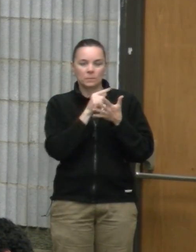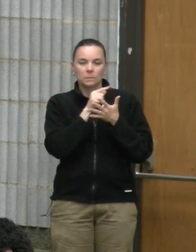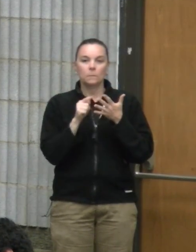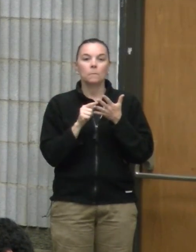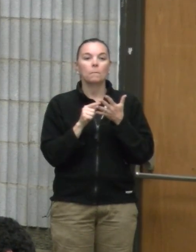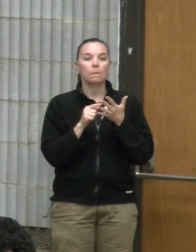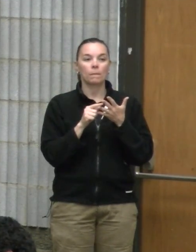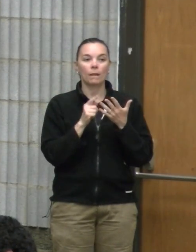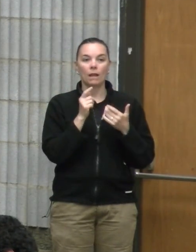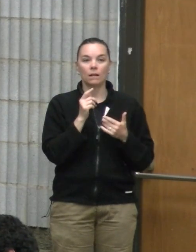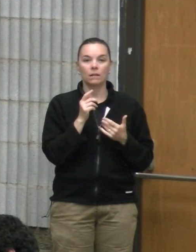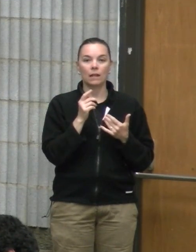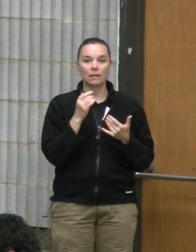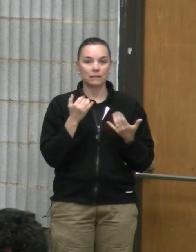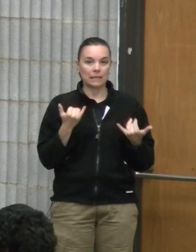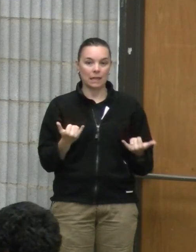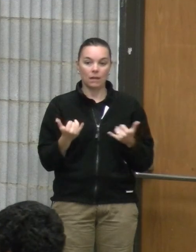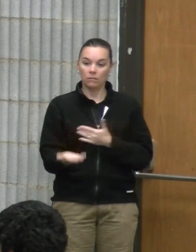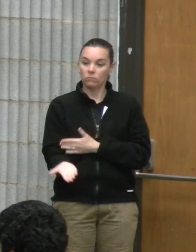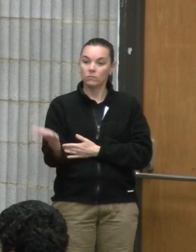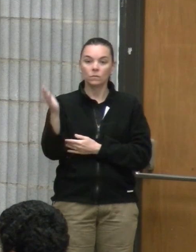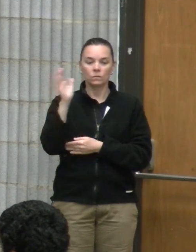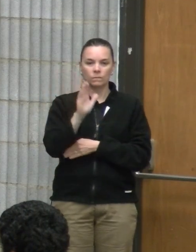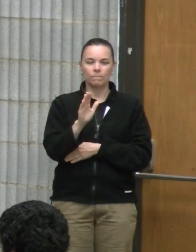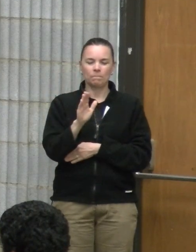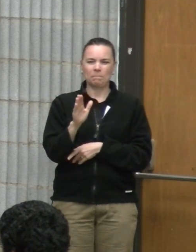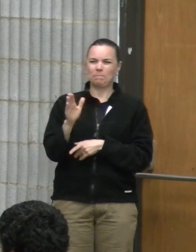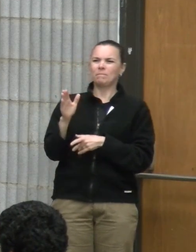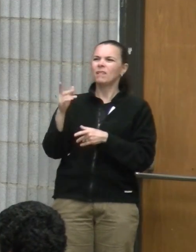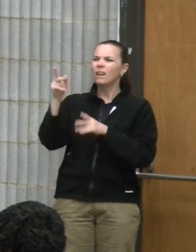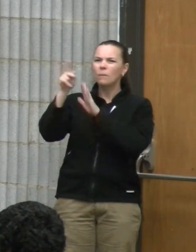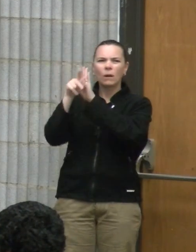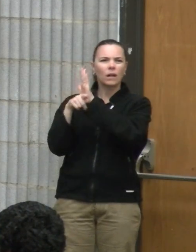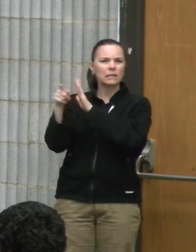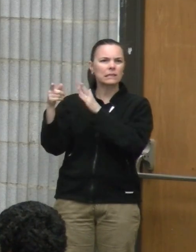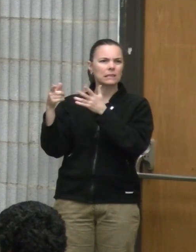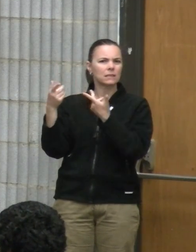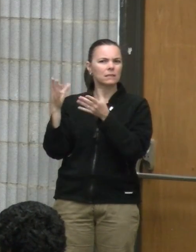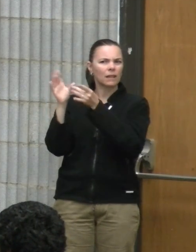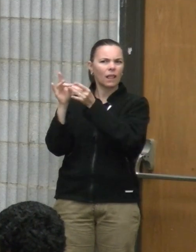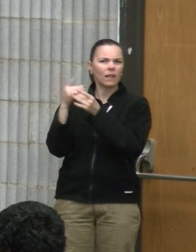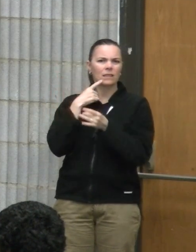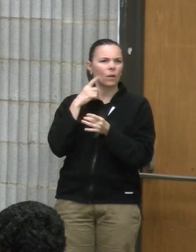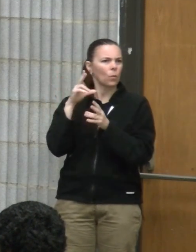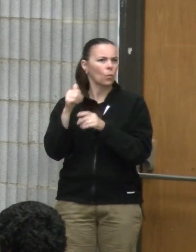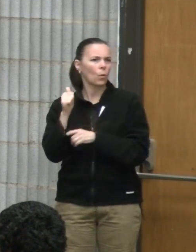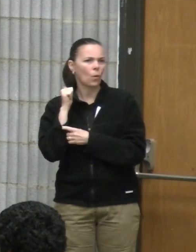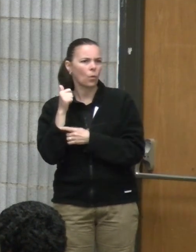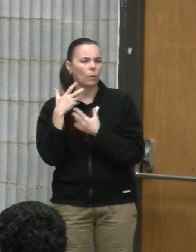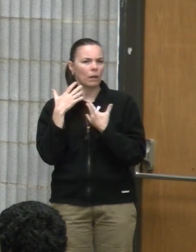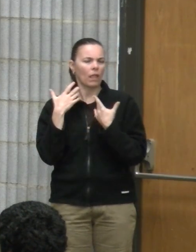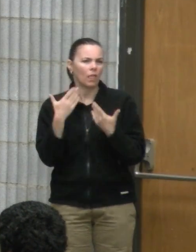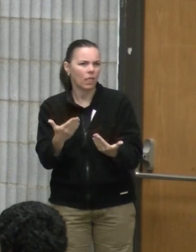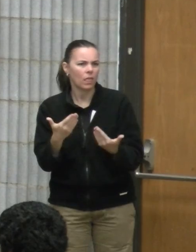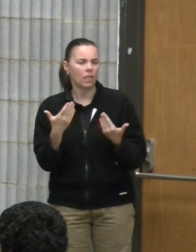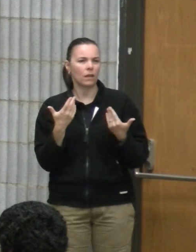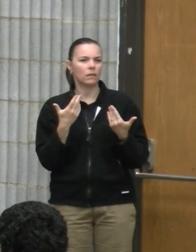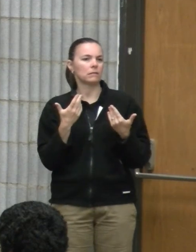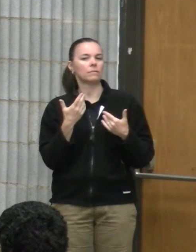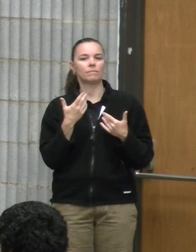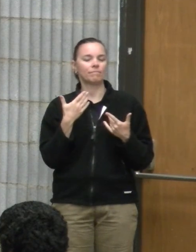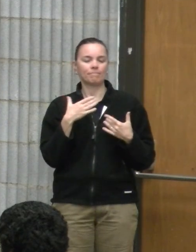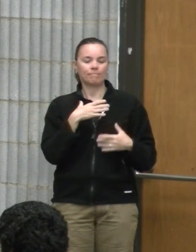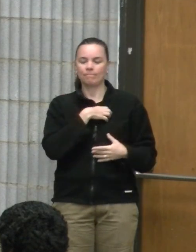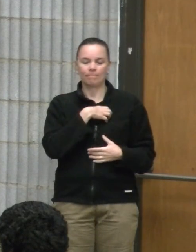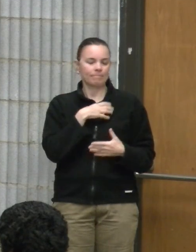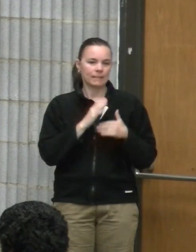been violated, or if you feel uncomfortable or in any situation or anything, please find someone with a red lanyard.